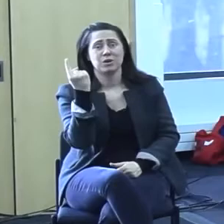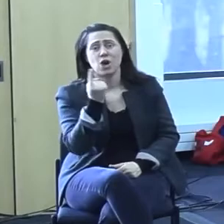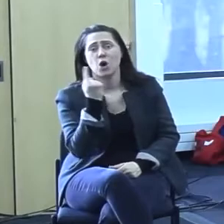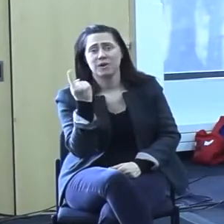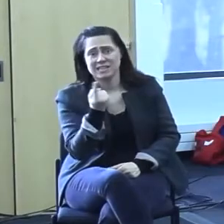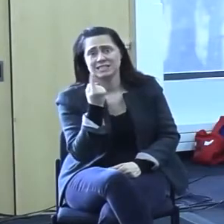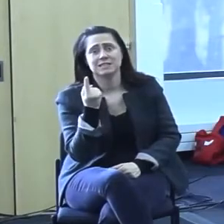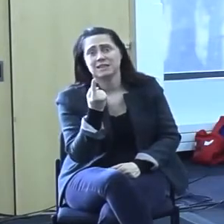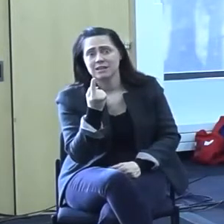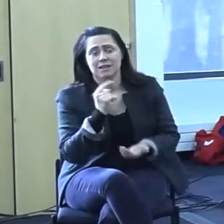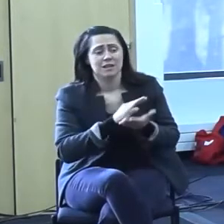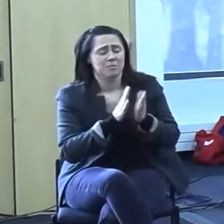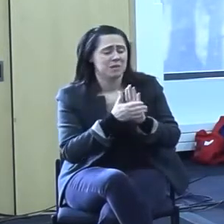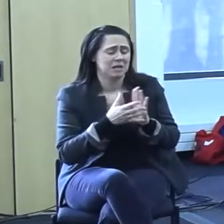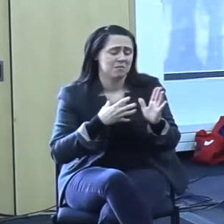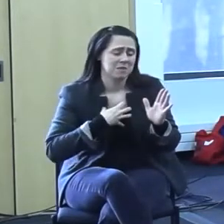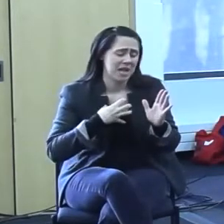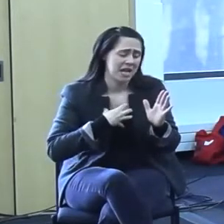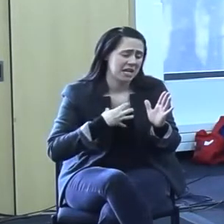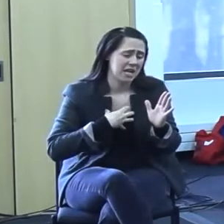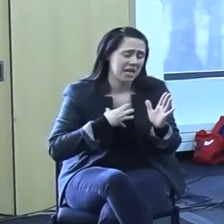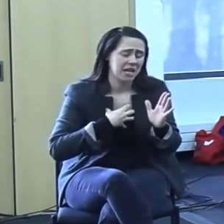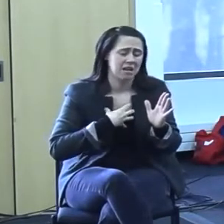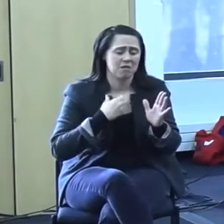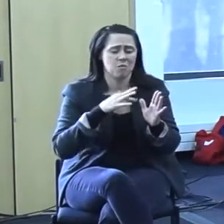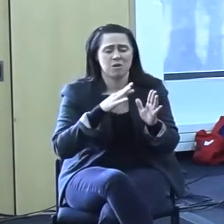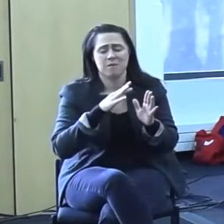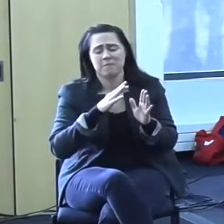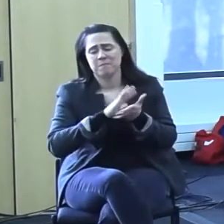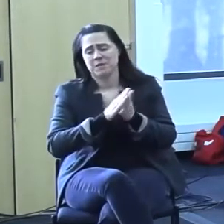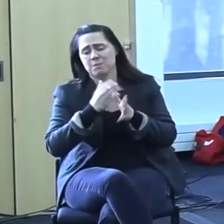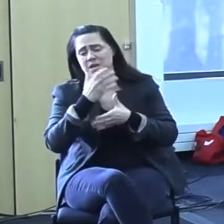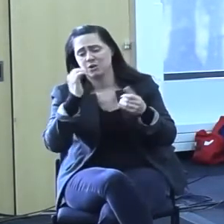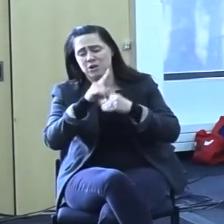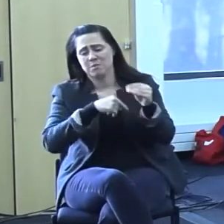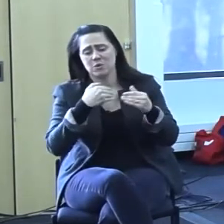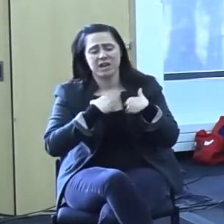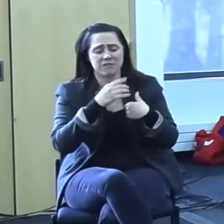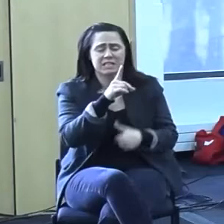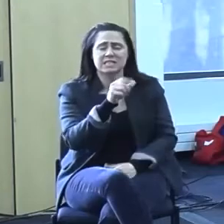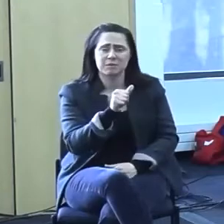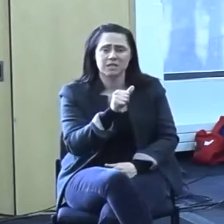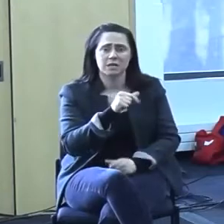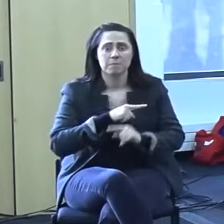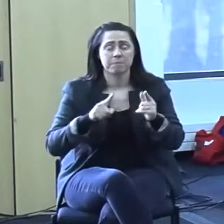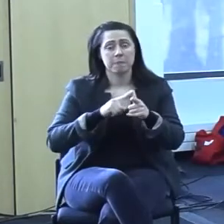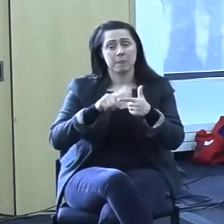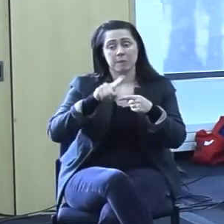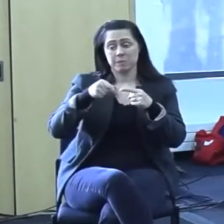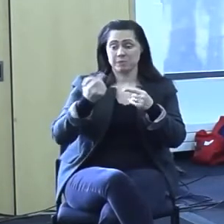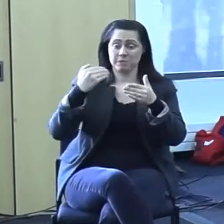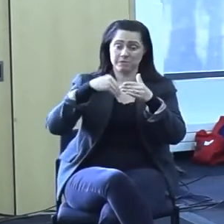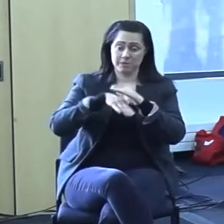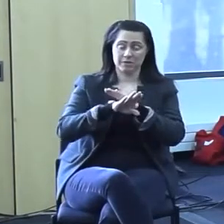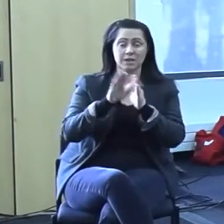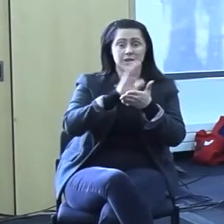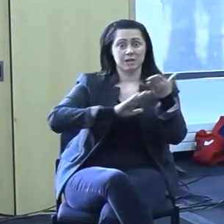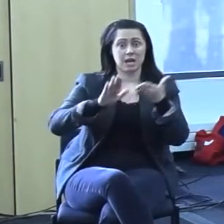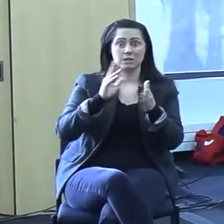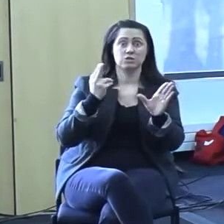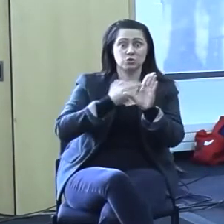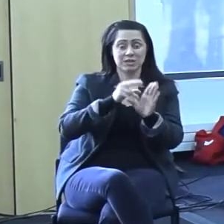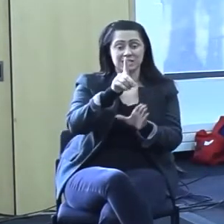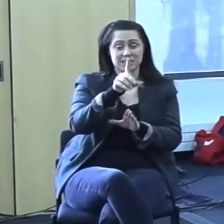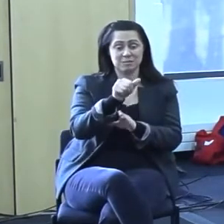like, be complaining or be like really angry about having a disability. But then once I got into college and joined